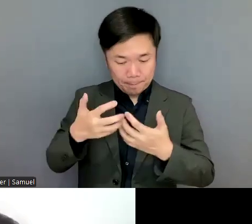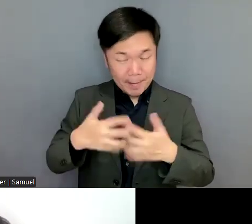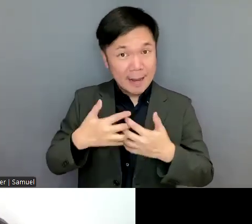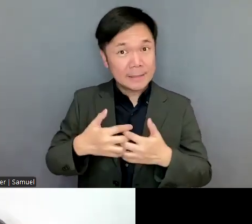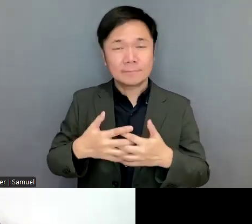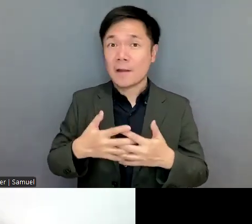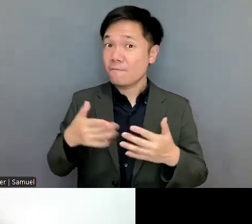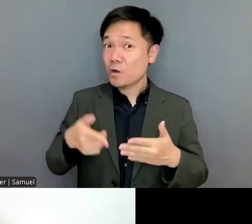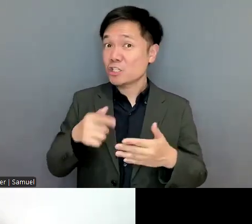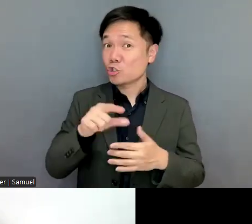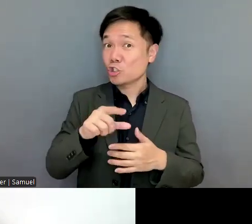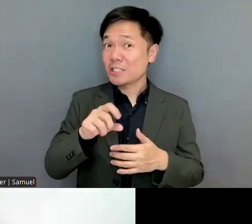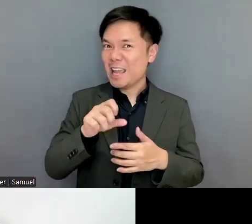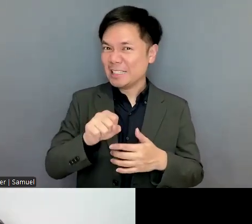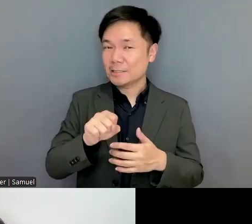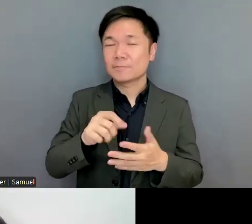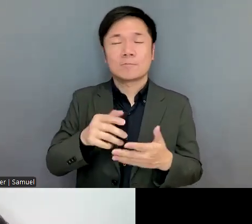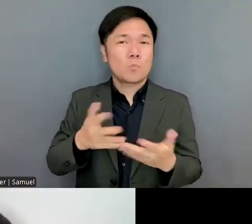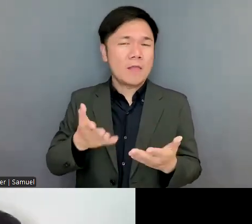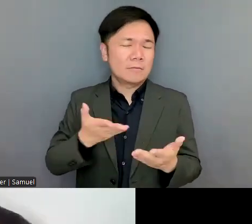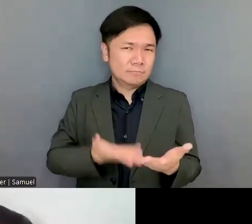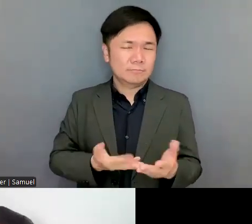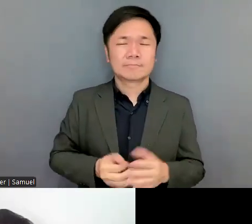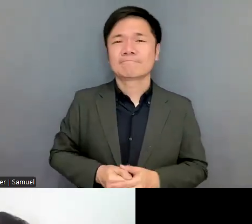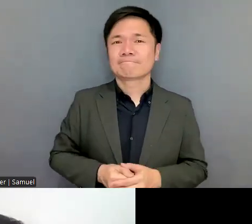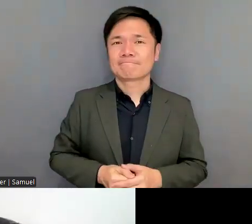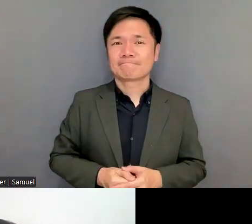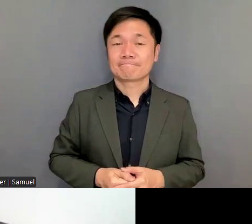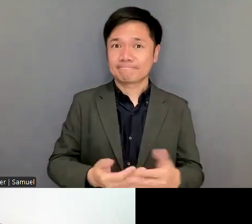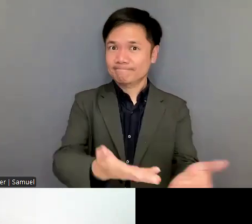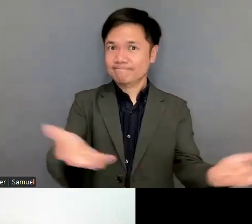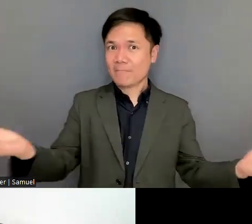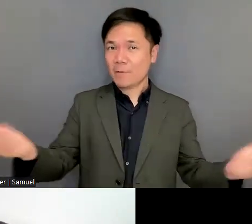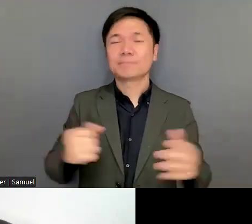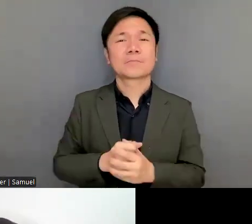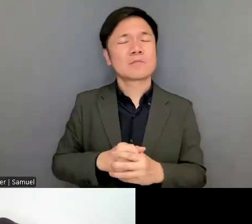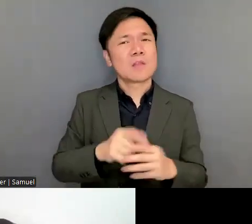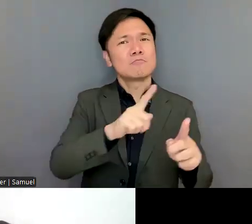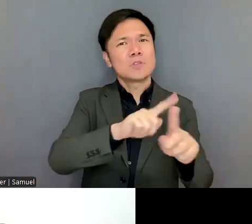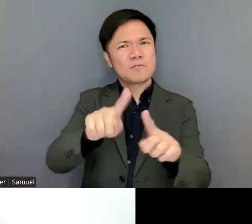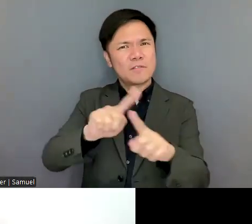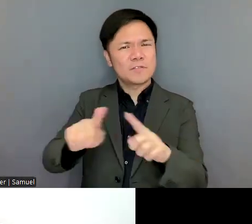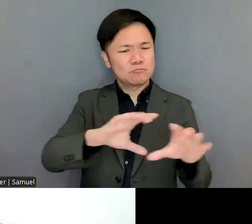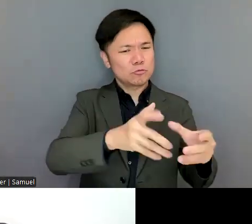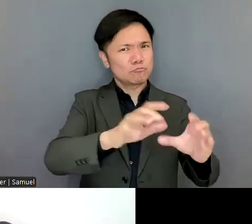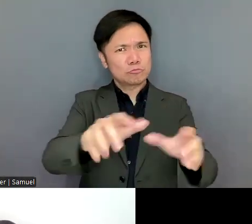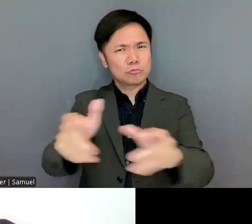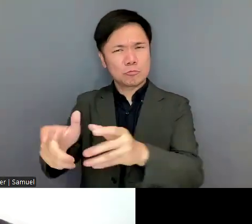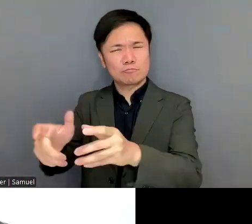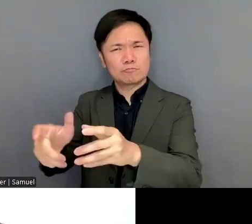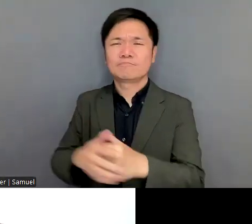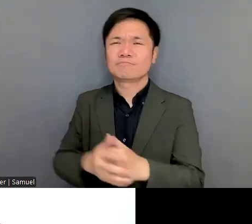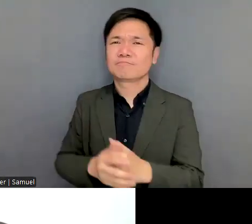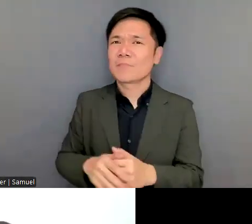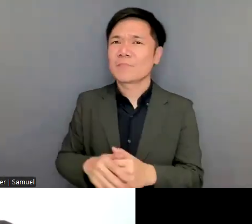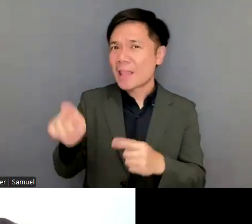of the Global Disability Summit offers a platform for different actors, meaning